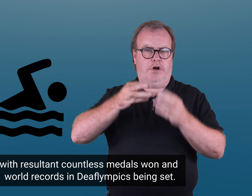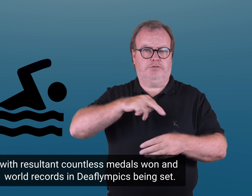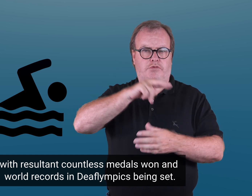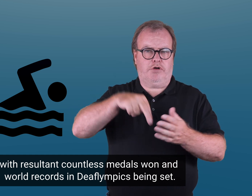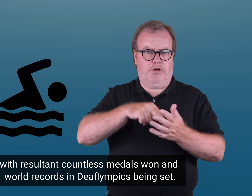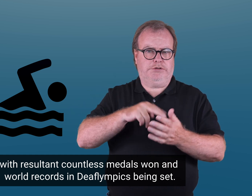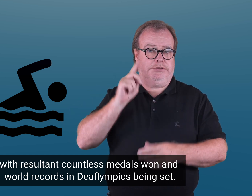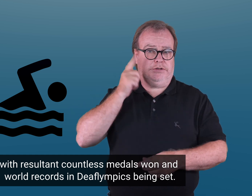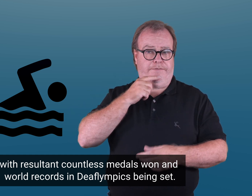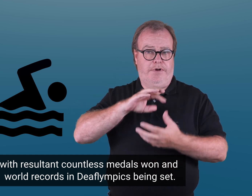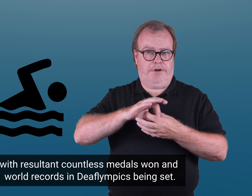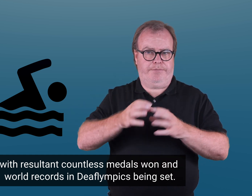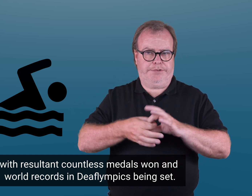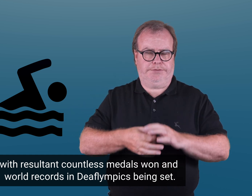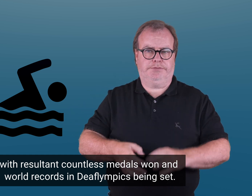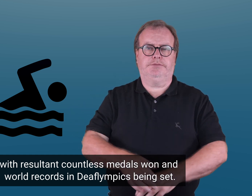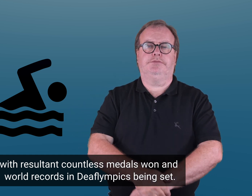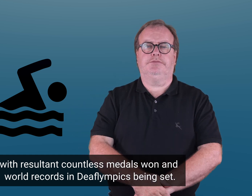and world records in Deaf Olympics being set.